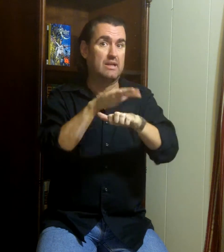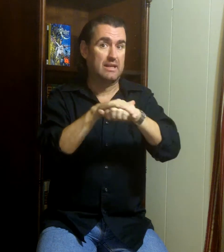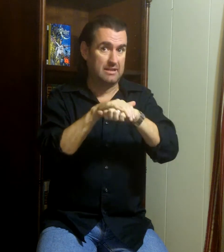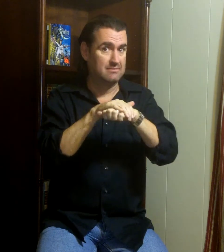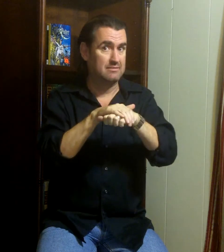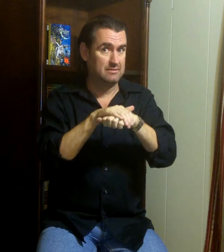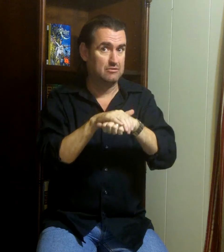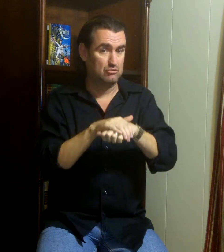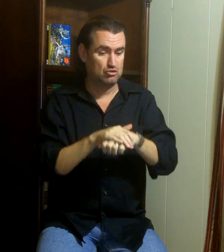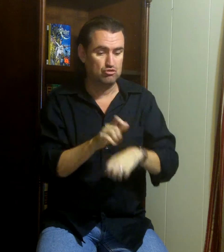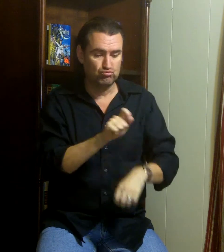actually